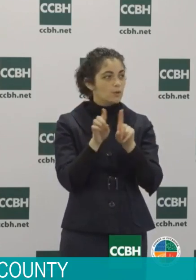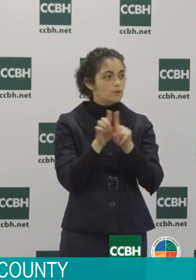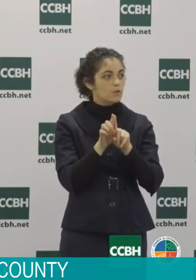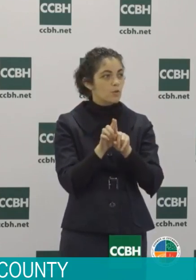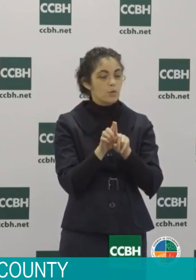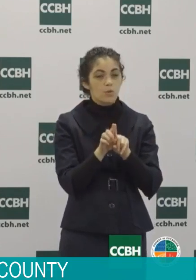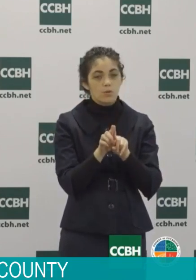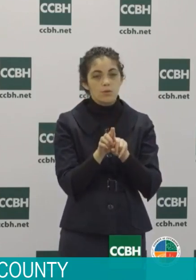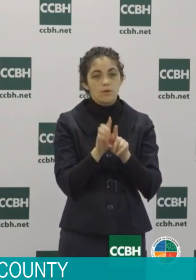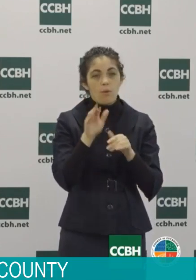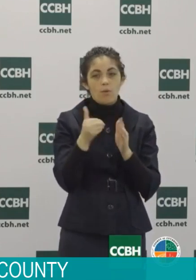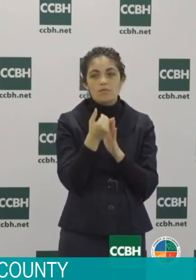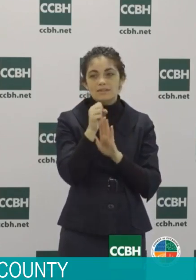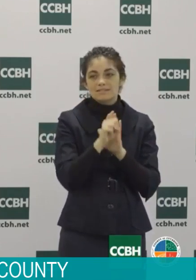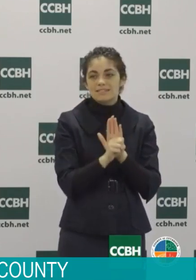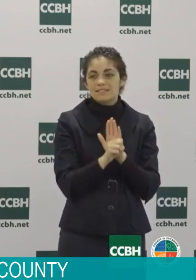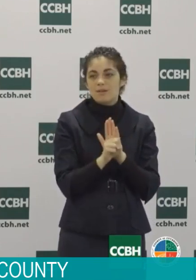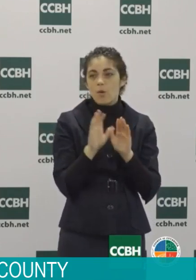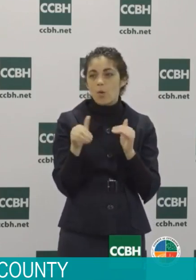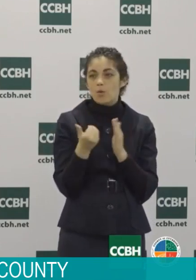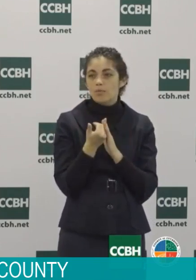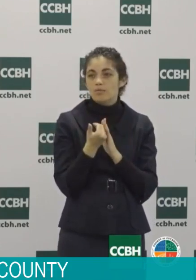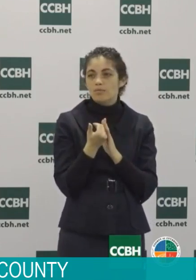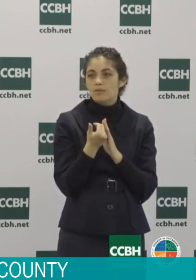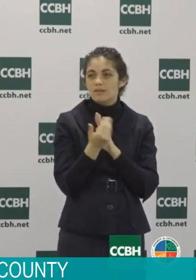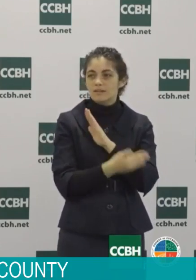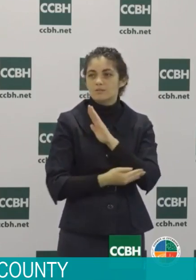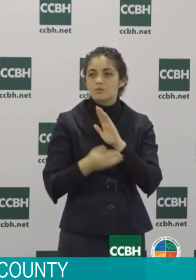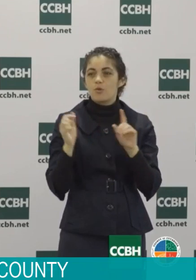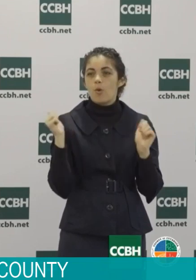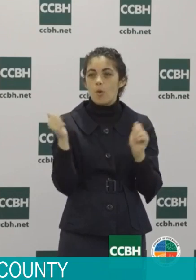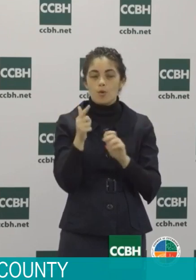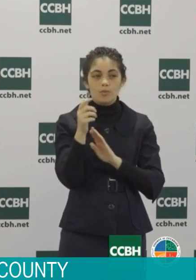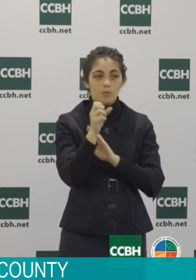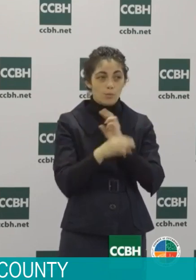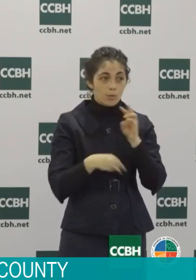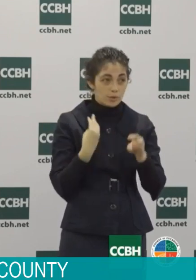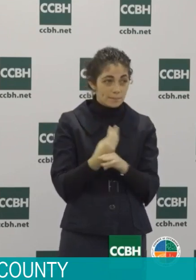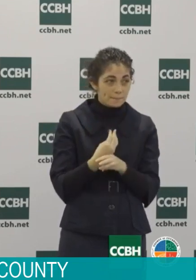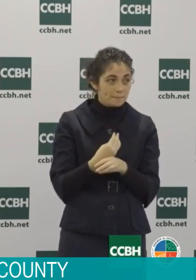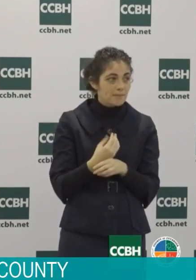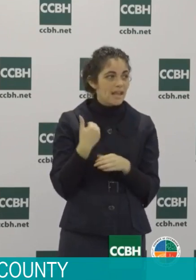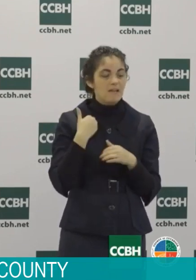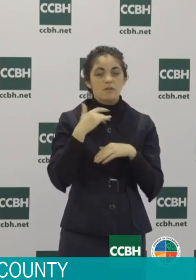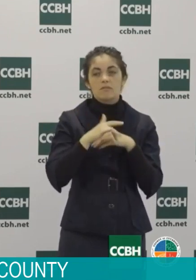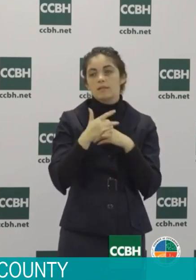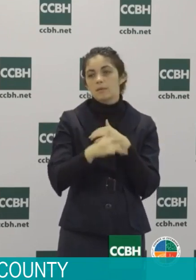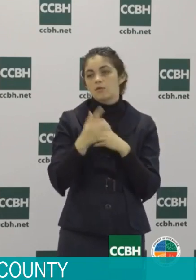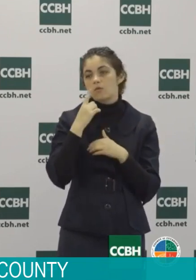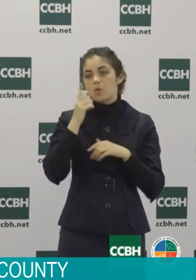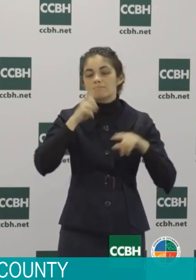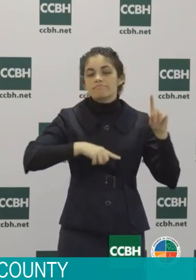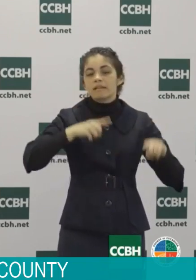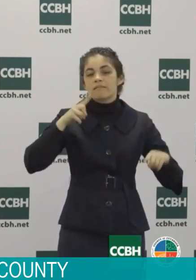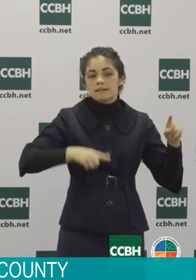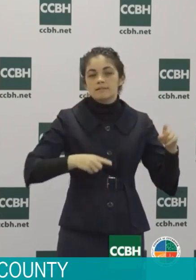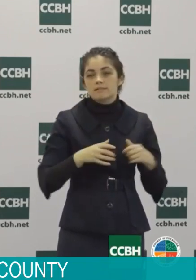available across the state and across the country. I think, frankly, across the world, there's data made available through a range